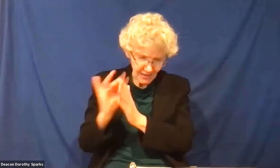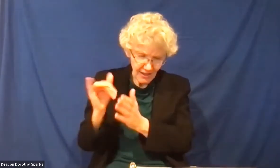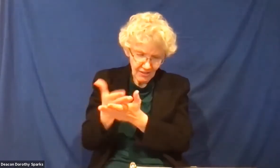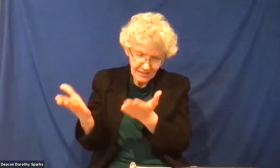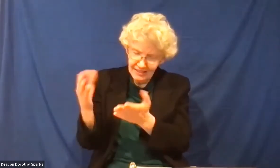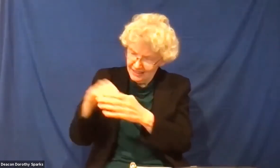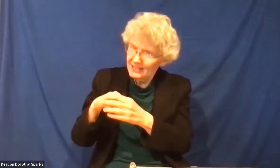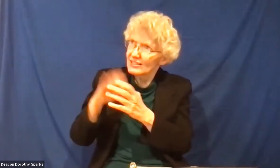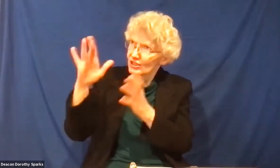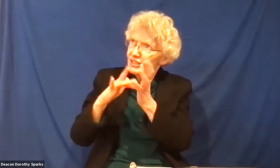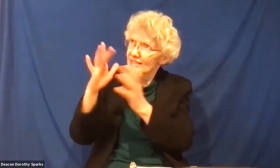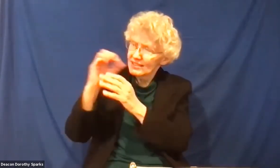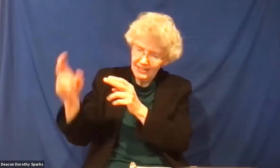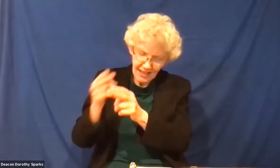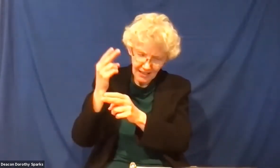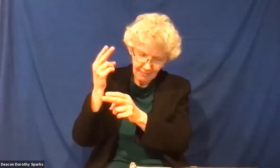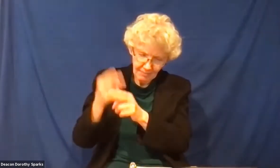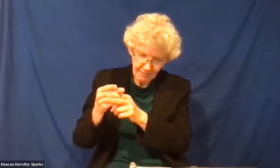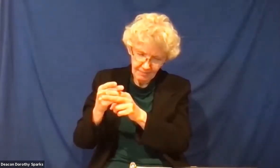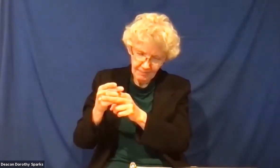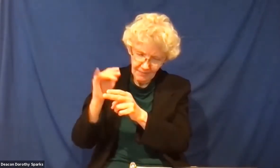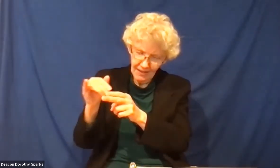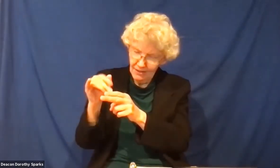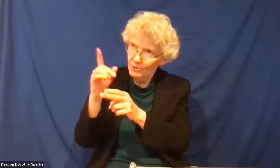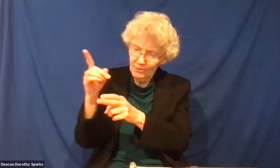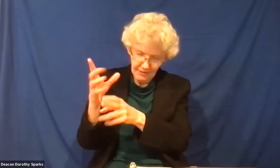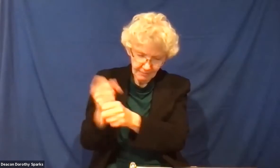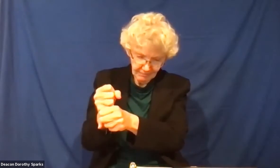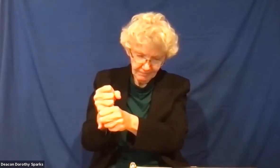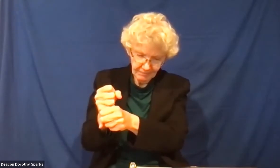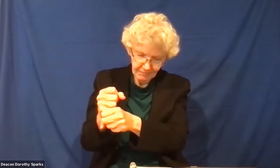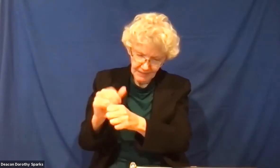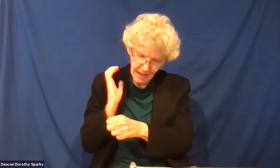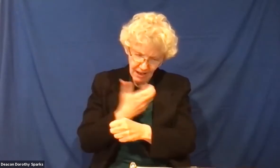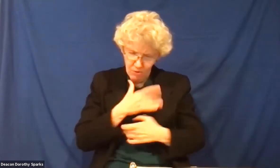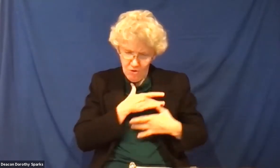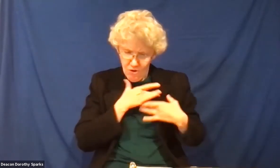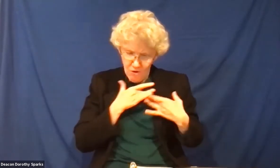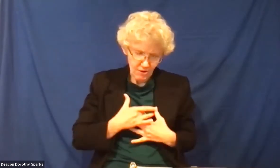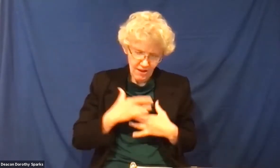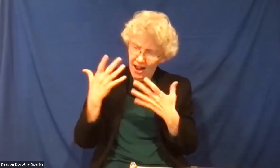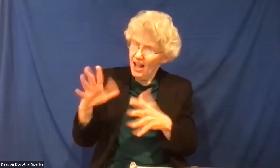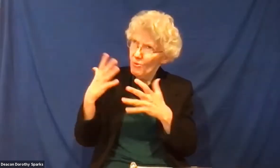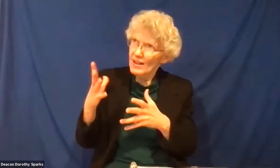We pray these things in your name, Jesus. You have captured our hearts